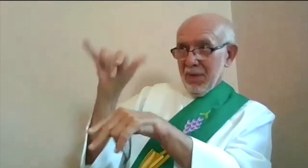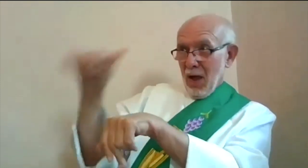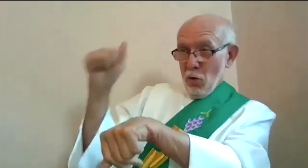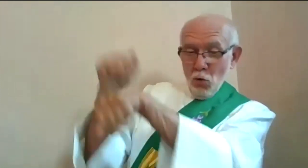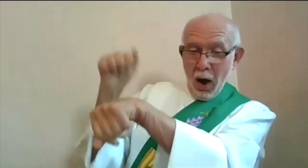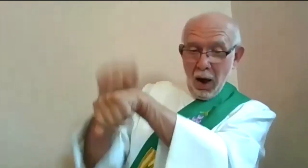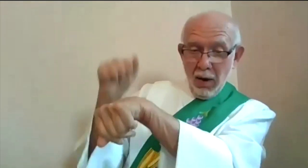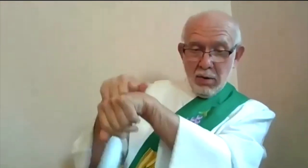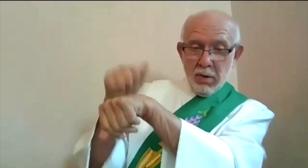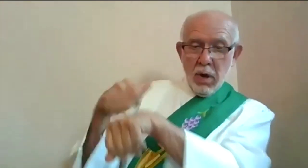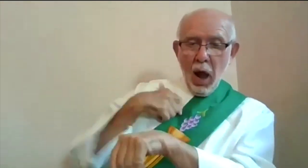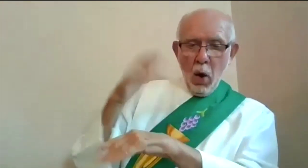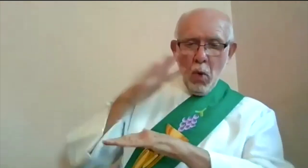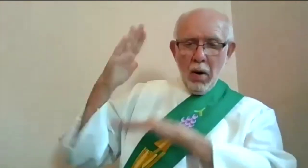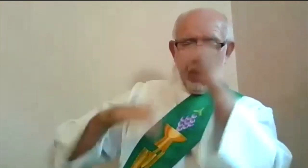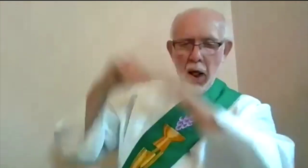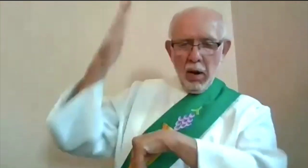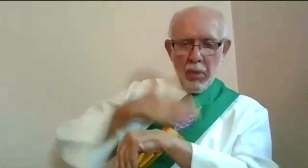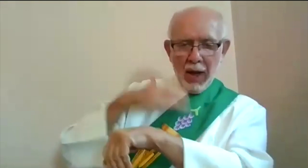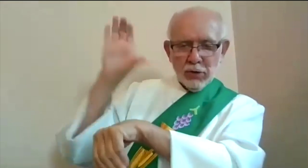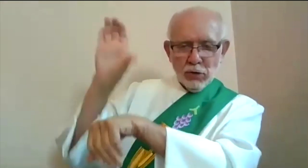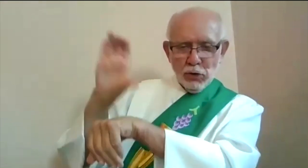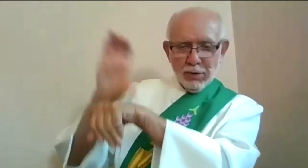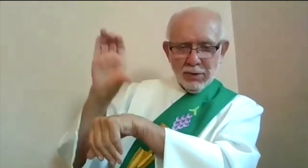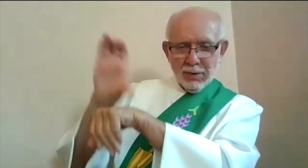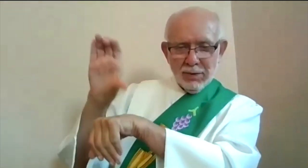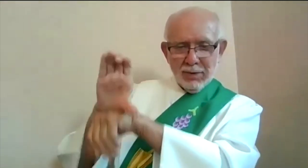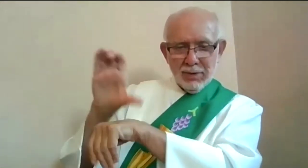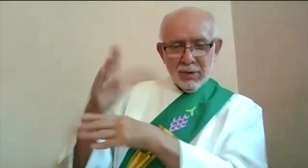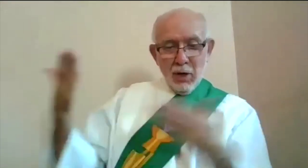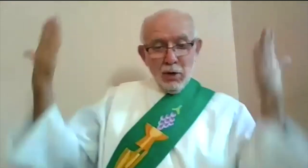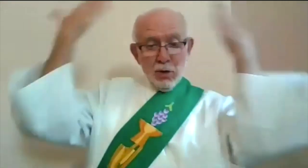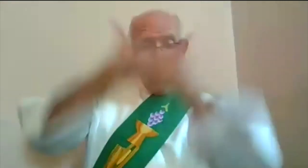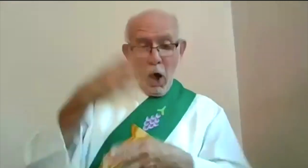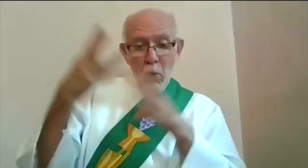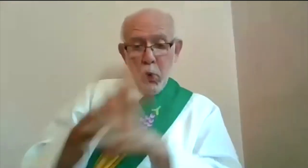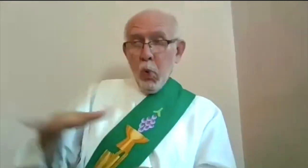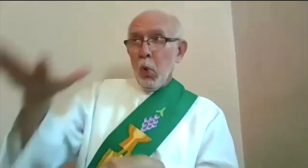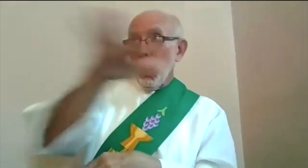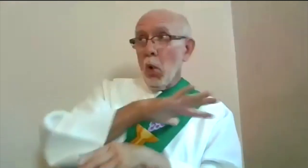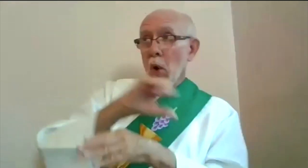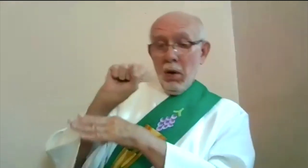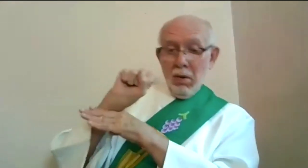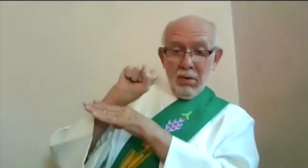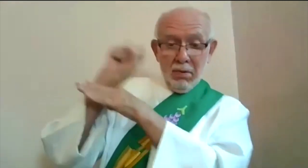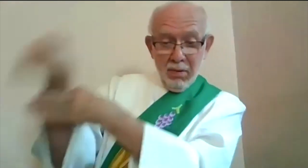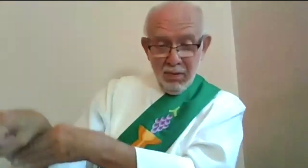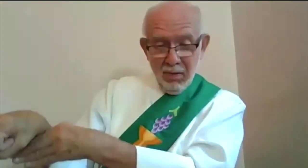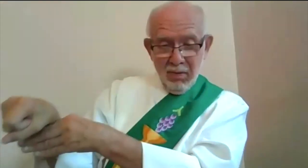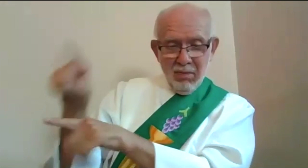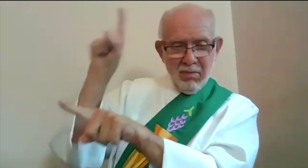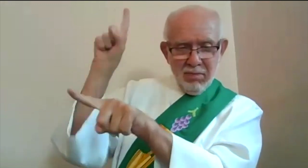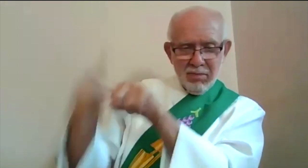and upon this rock I will build my church, and the gates of the